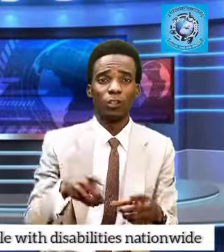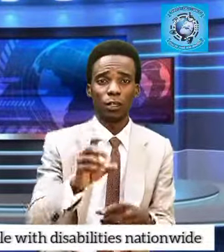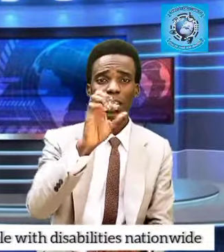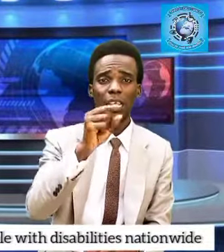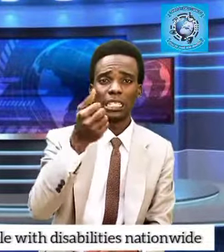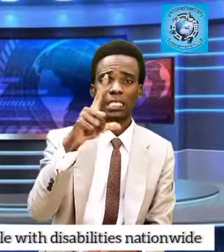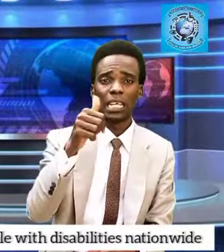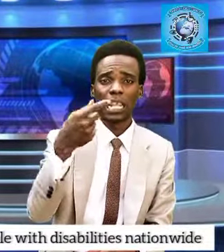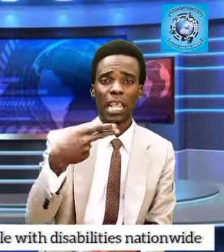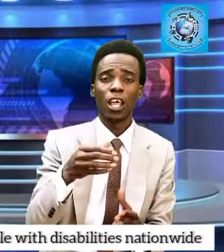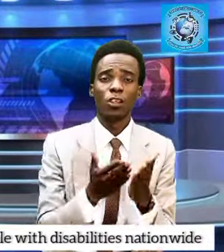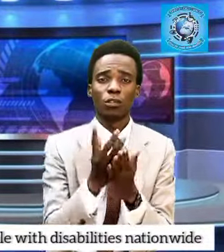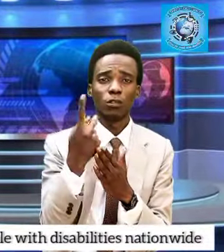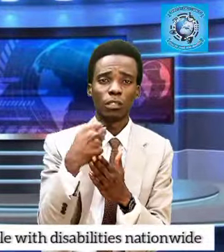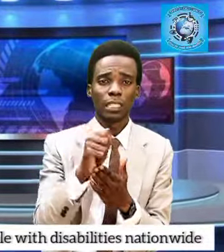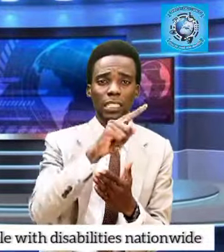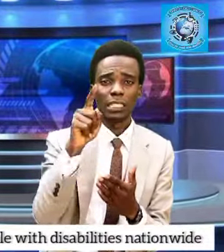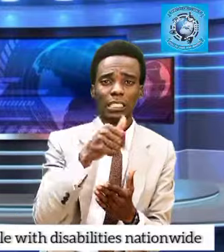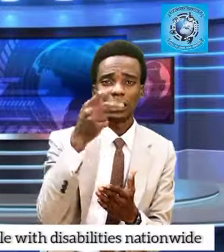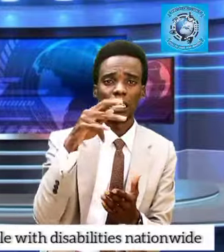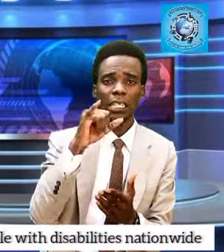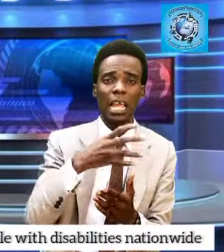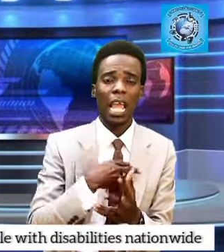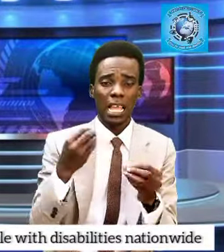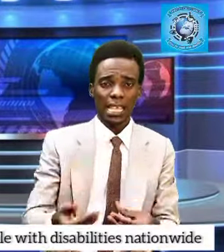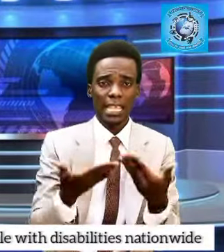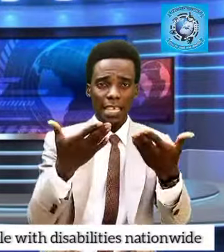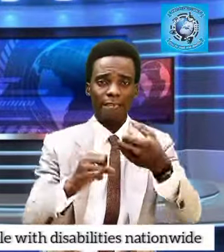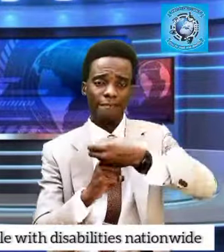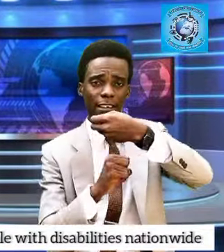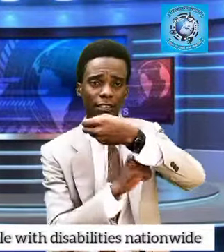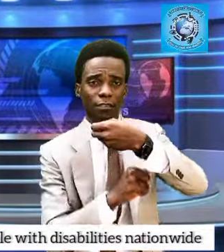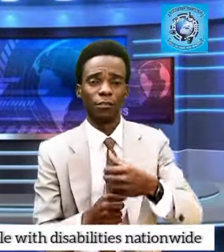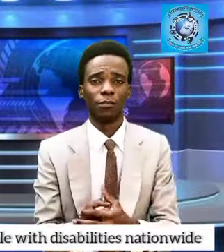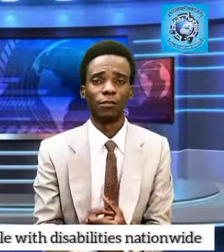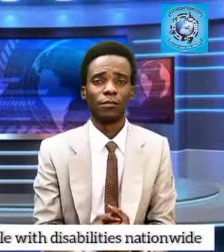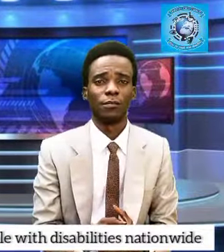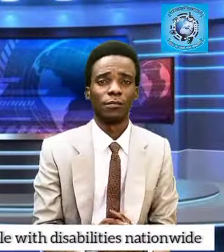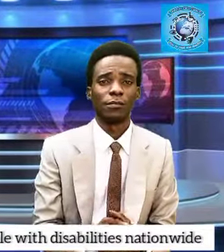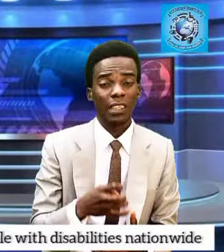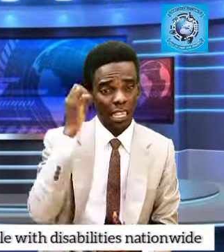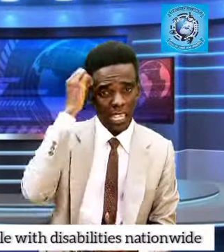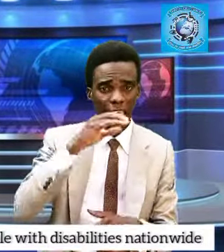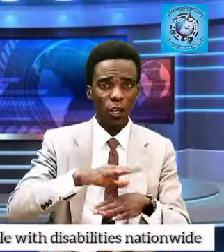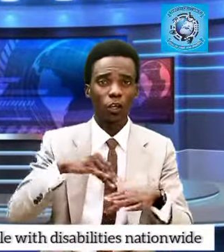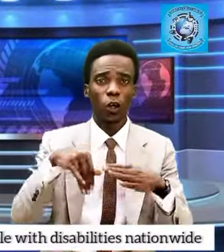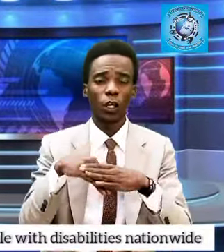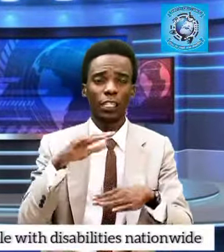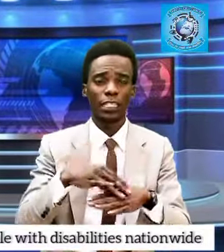Salah, through the Zakat and Endowment Foundation. He called on